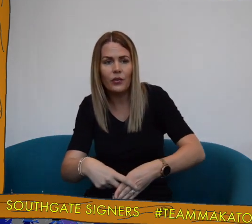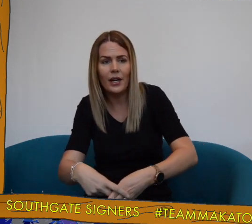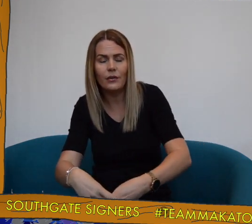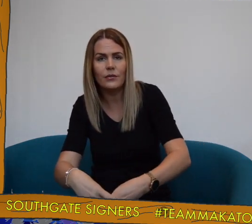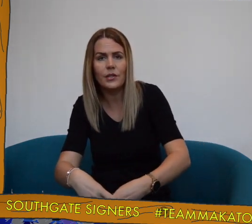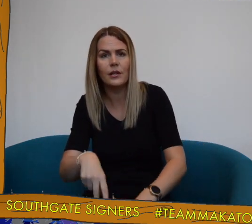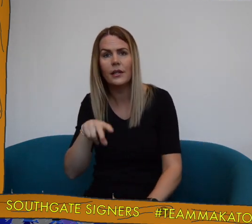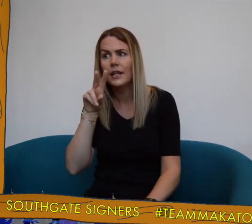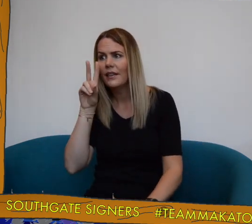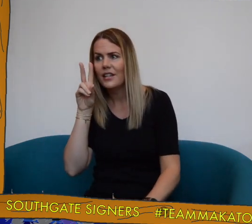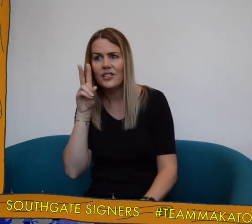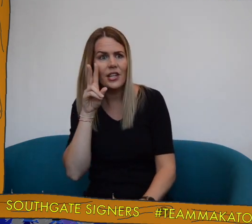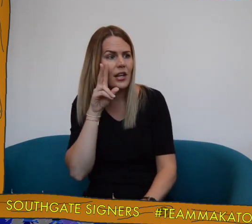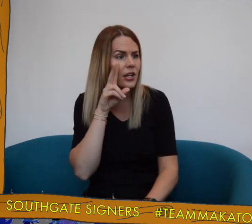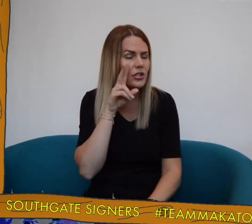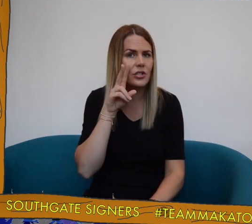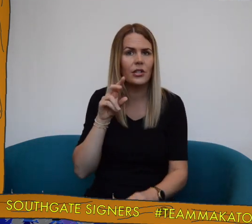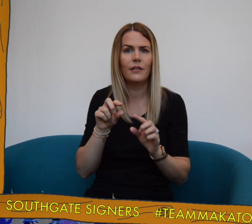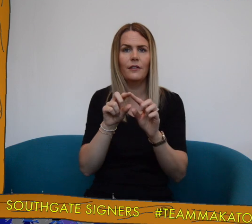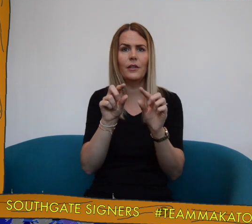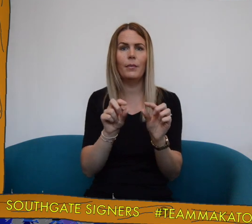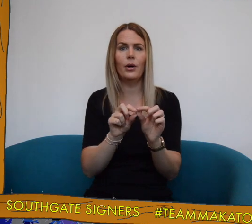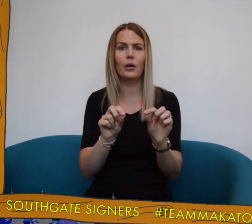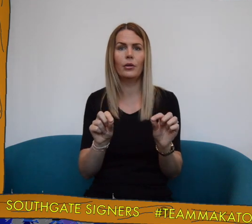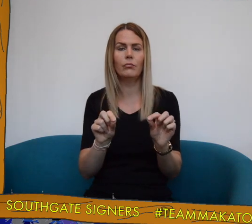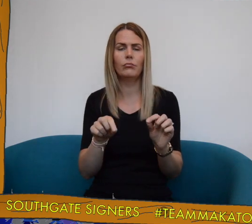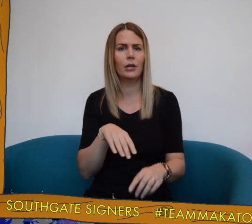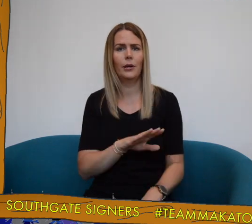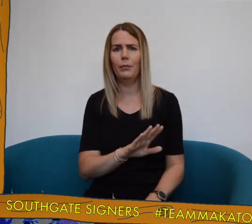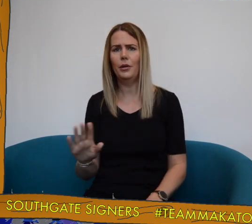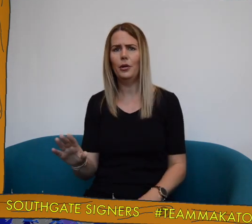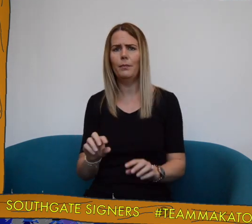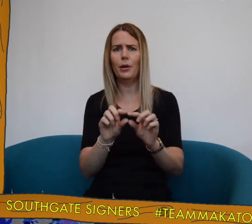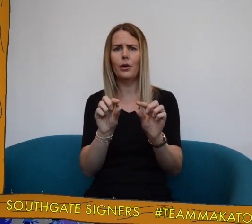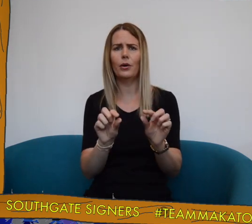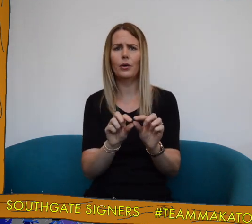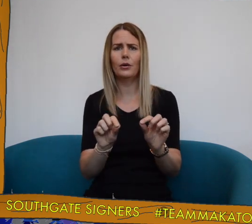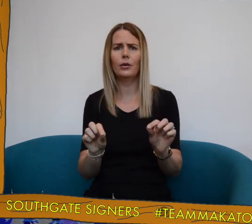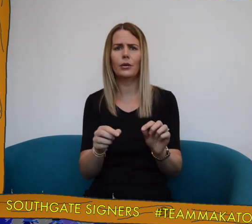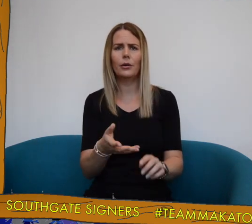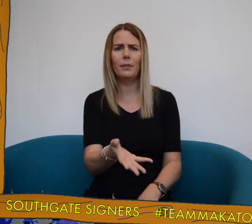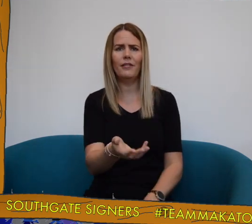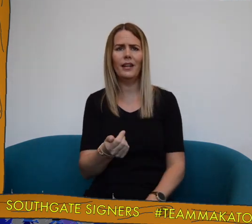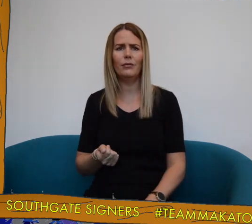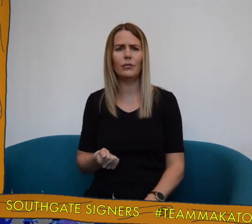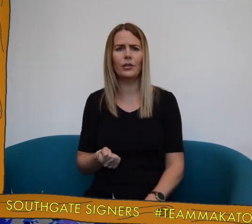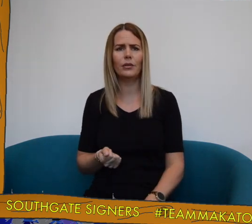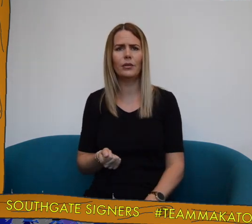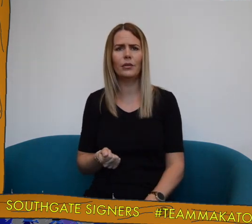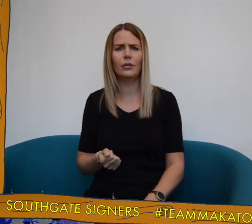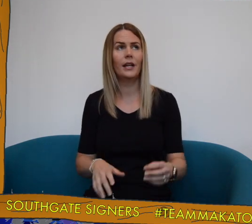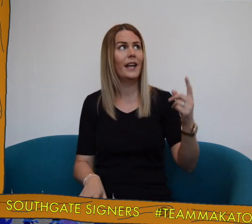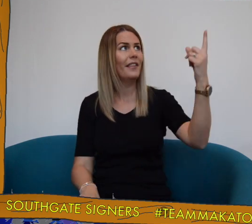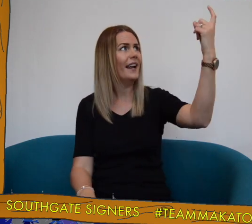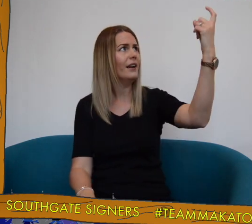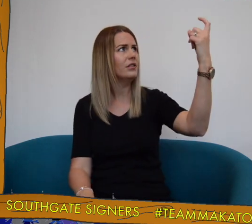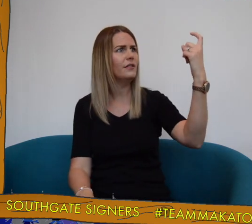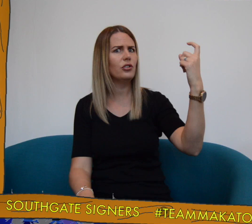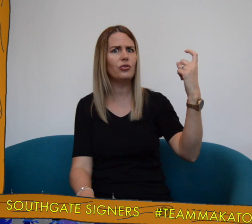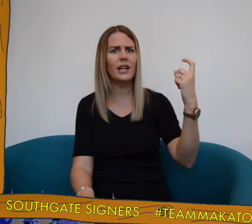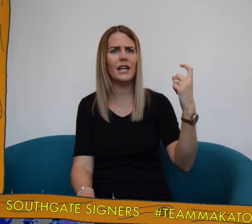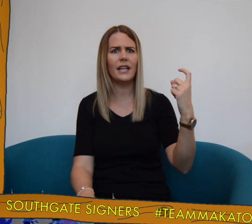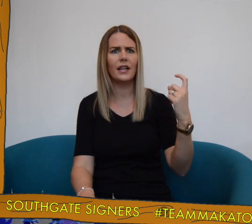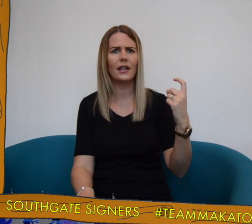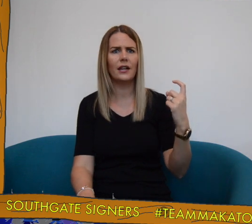flew to the ground. They searched for the bow but no bow could be found. Then